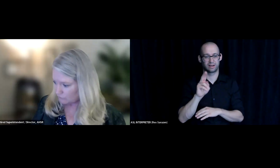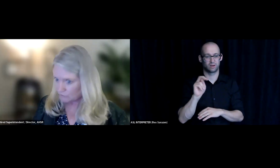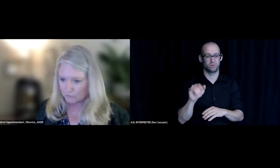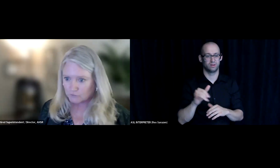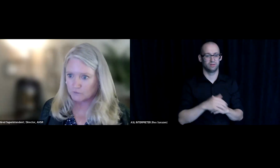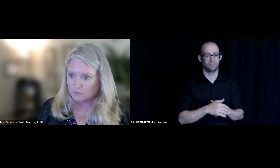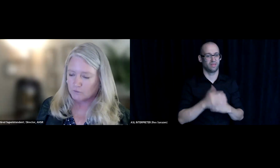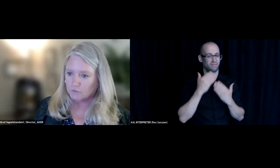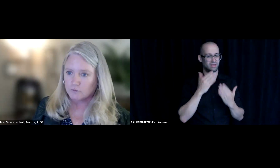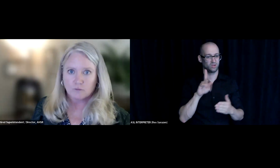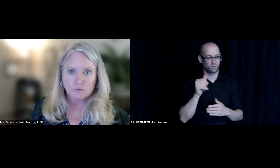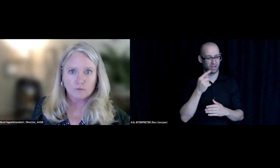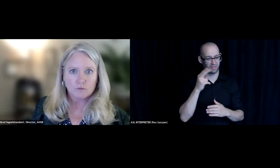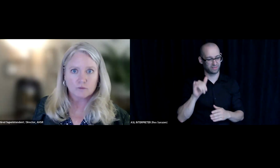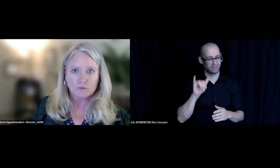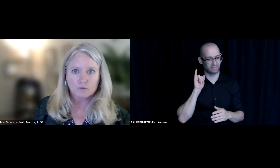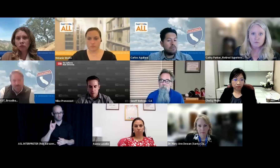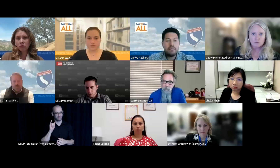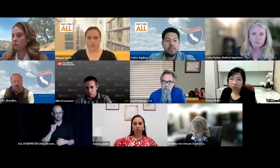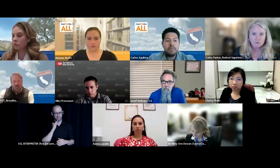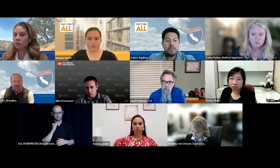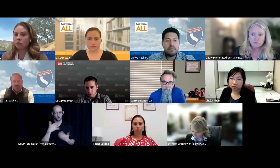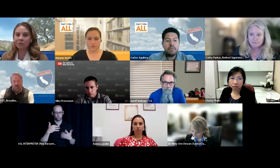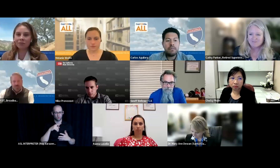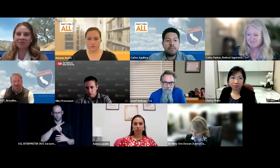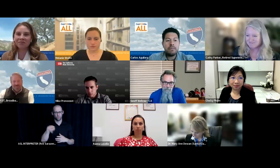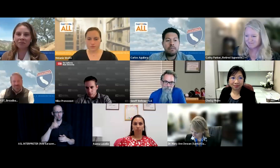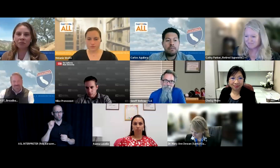Thank you, Kathy. That is, you guys are doing a lot.